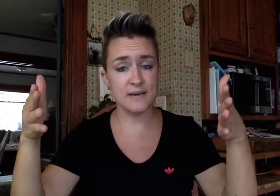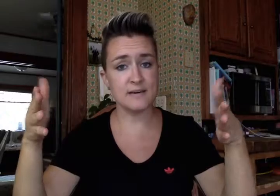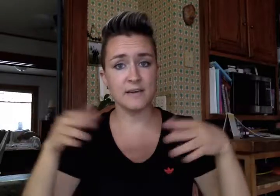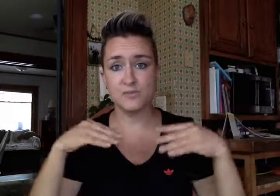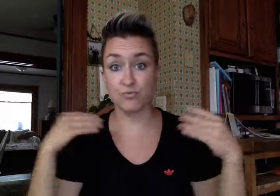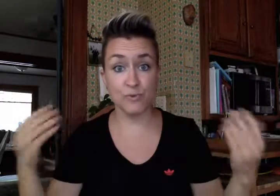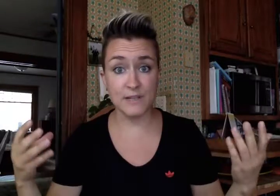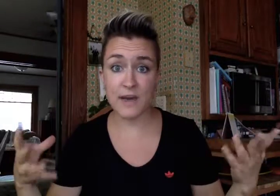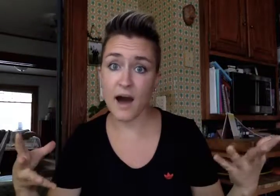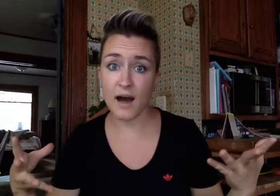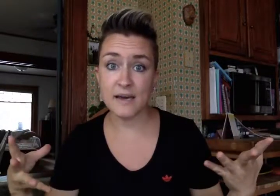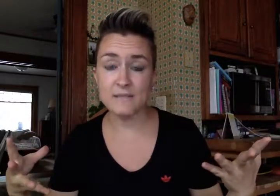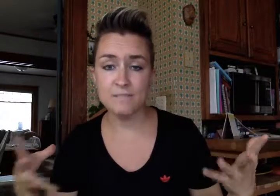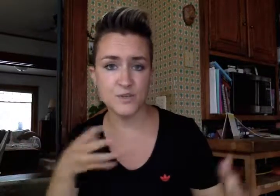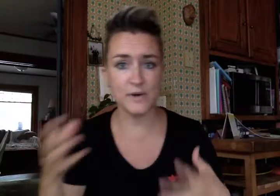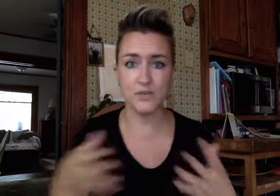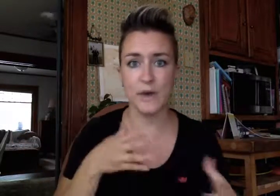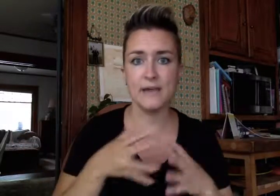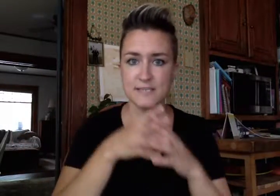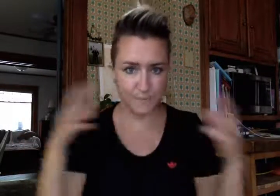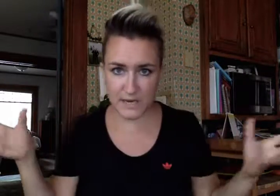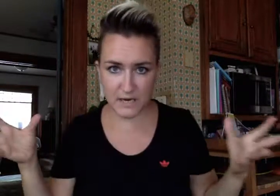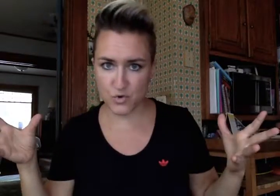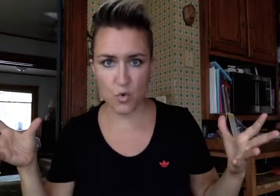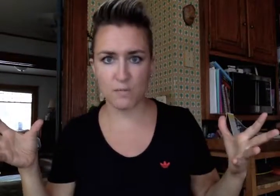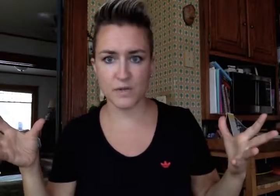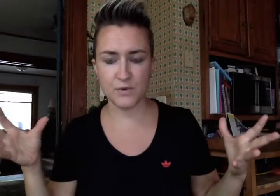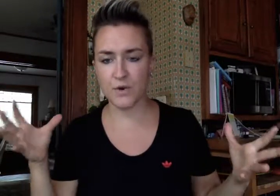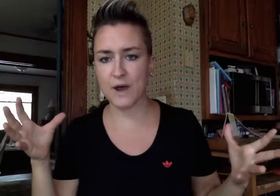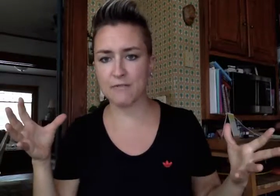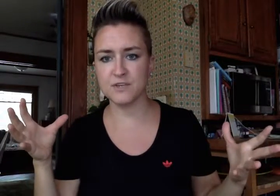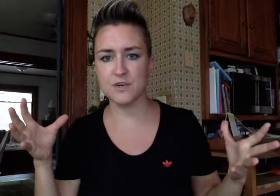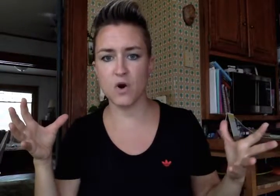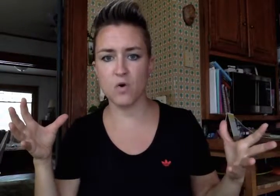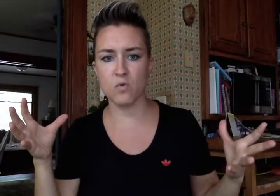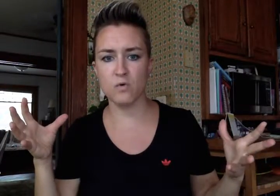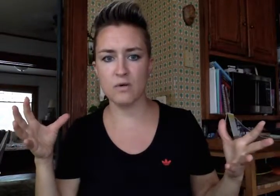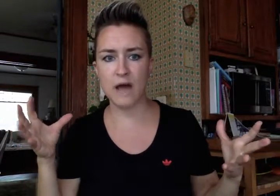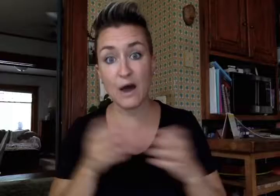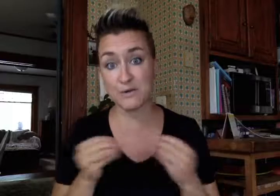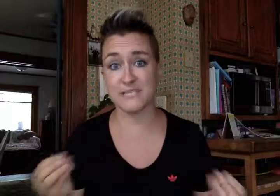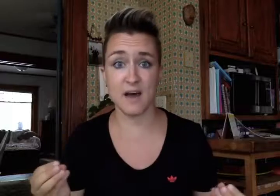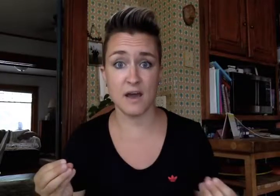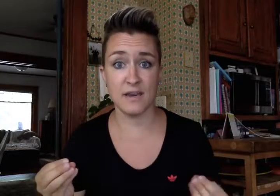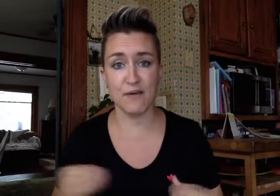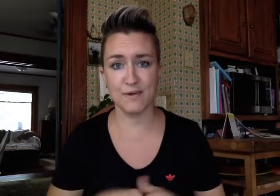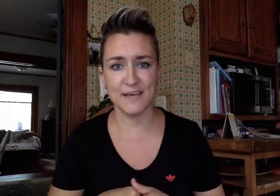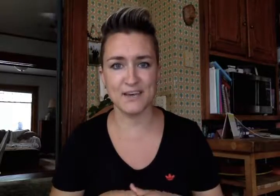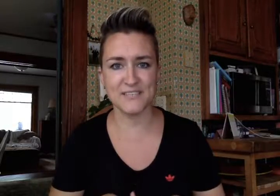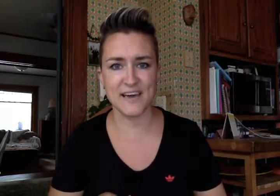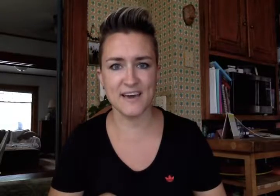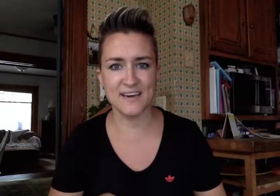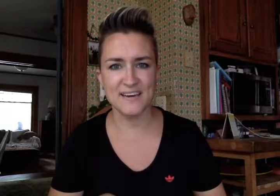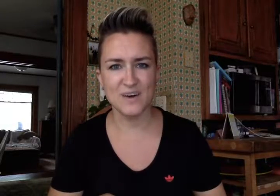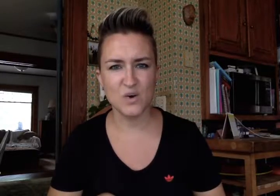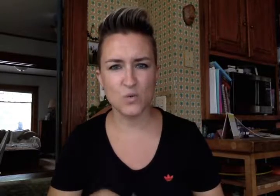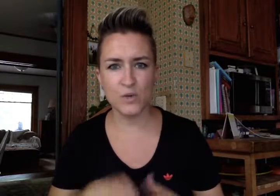saying, is really high. So it's okay to speak normally. You don't have to know how to sign everything you're saying. We